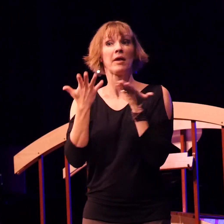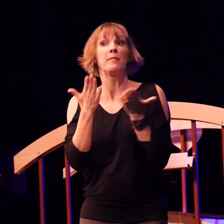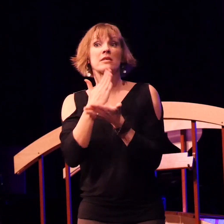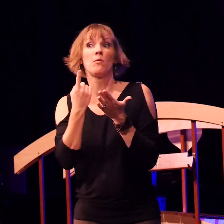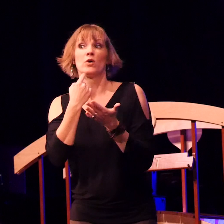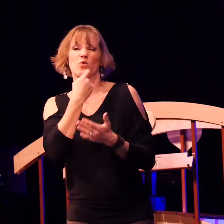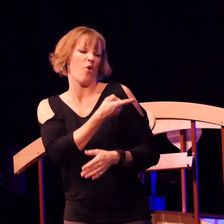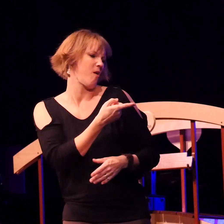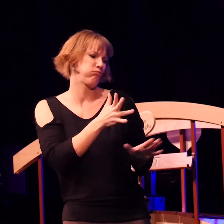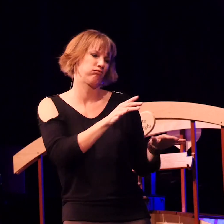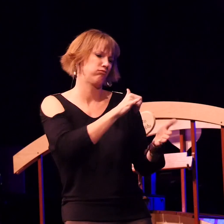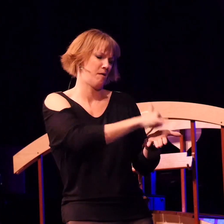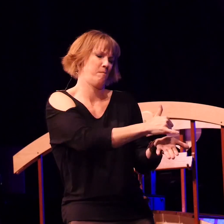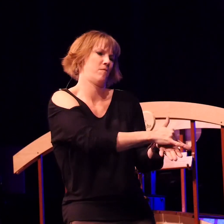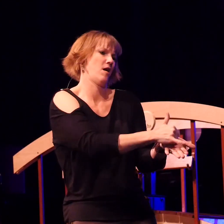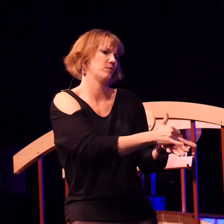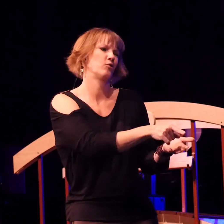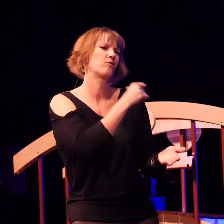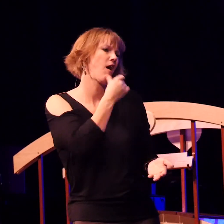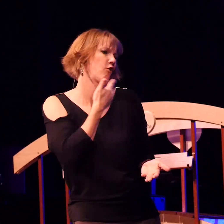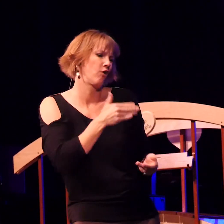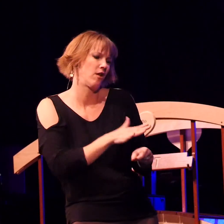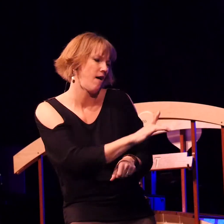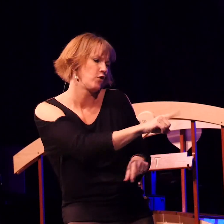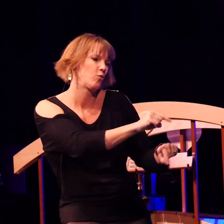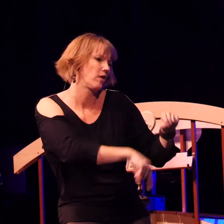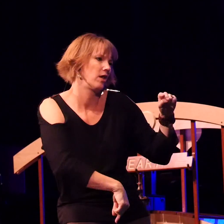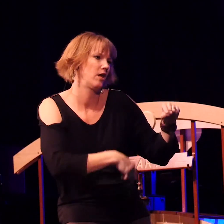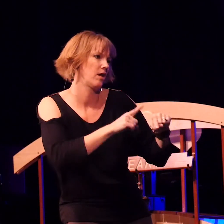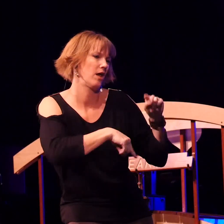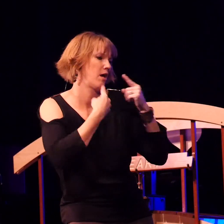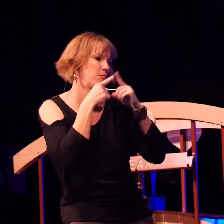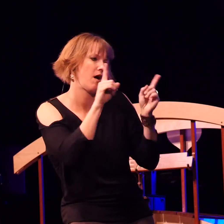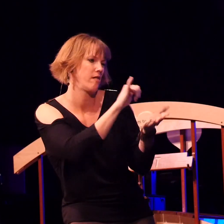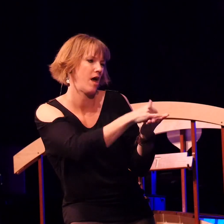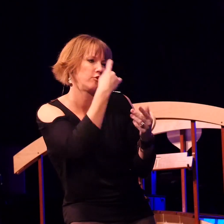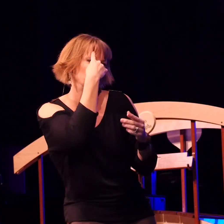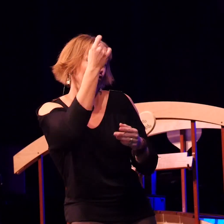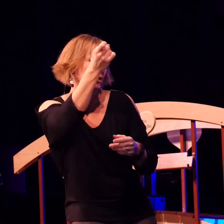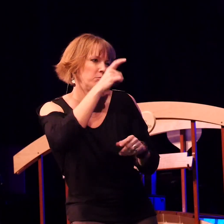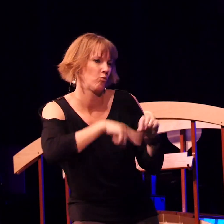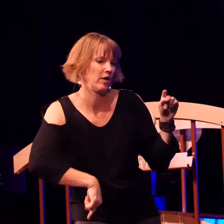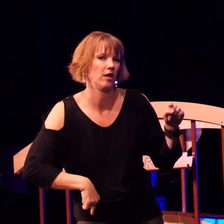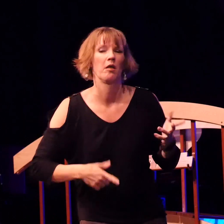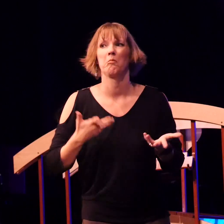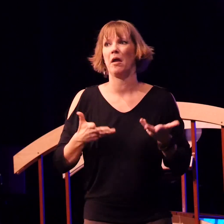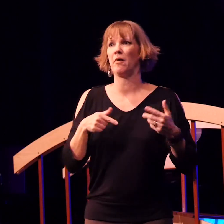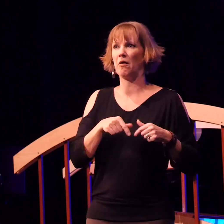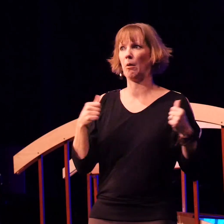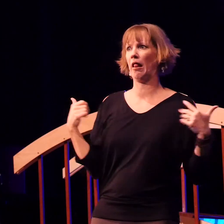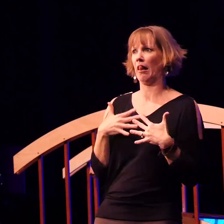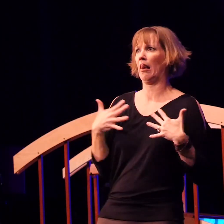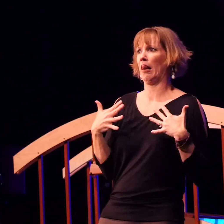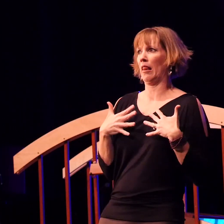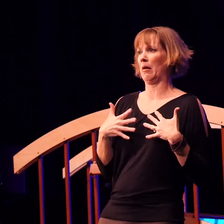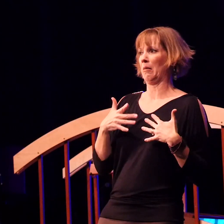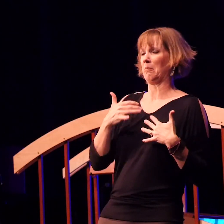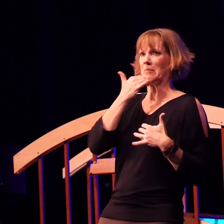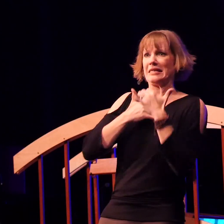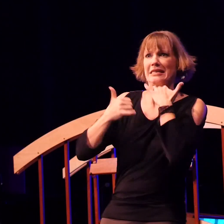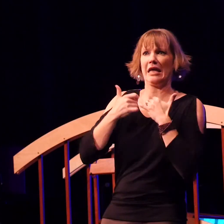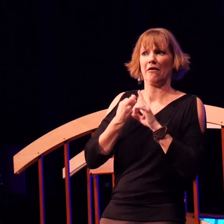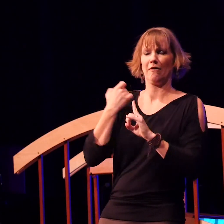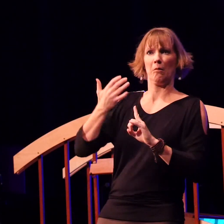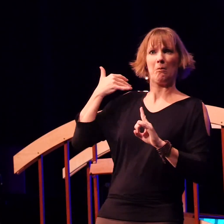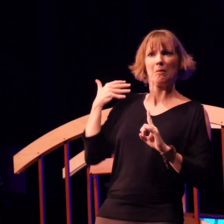possible. You weren't good enough. Perhaps you've been cowering from some old mistake or